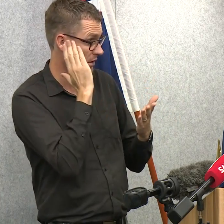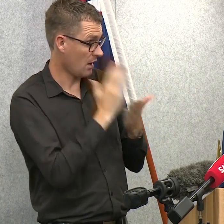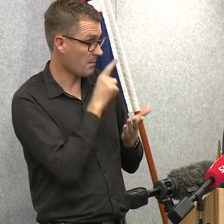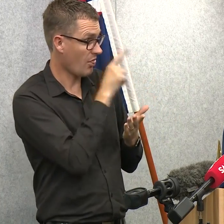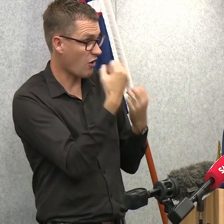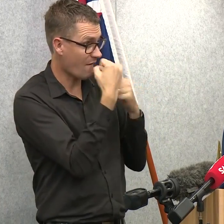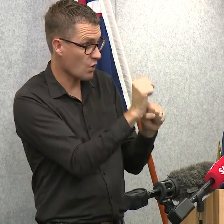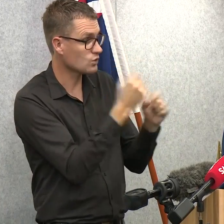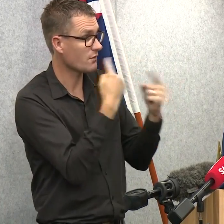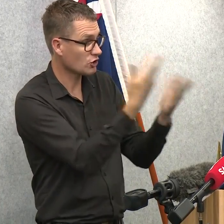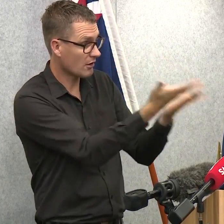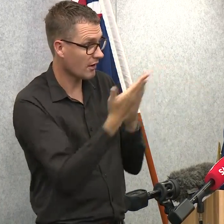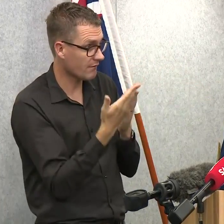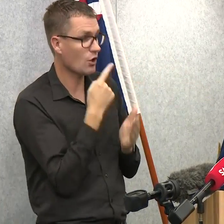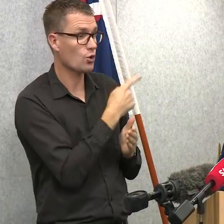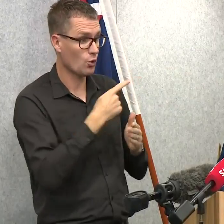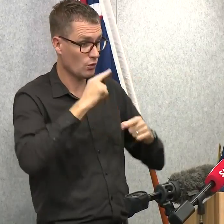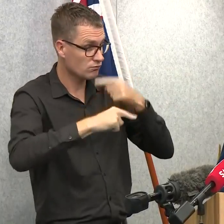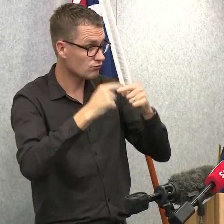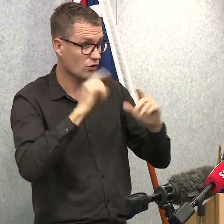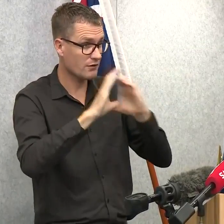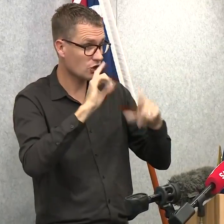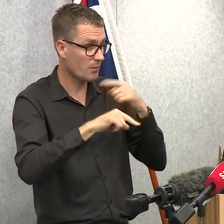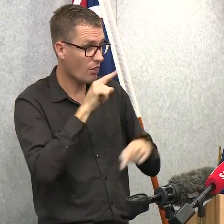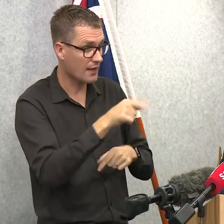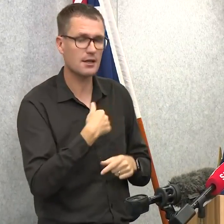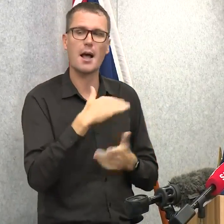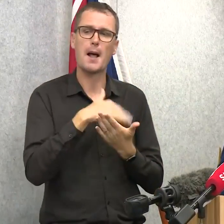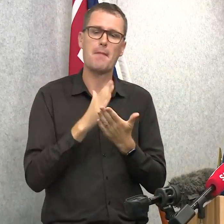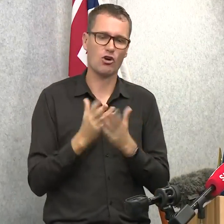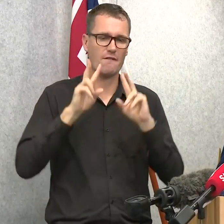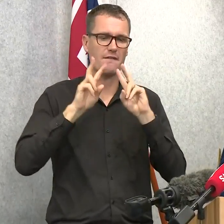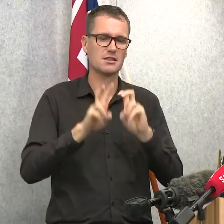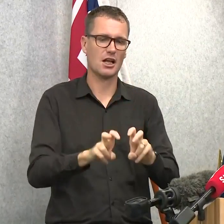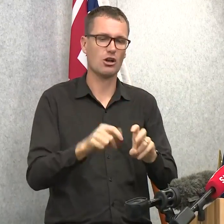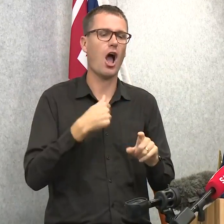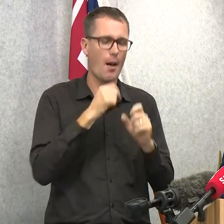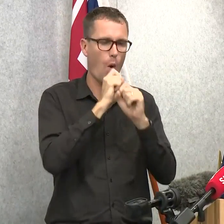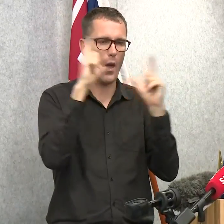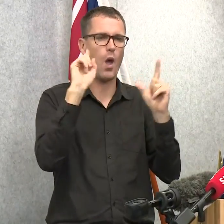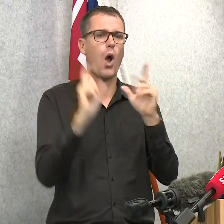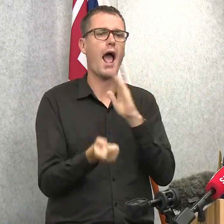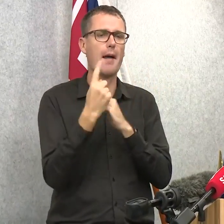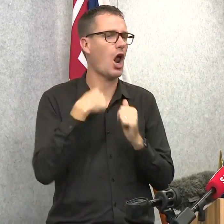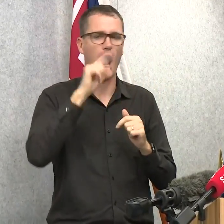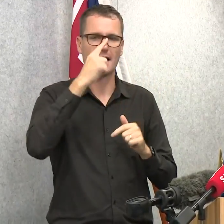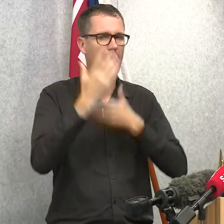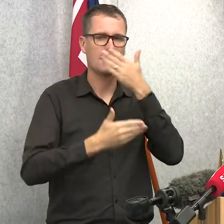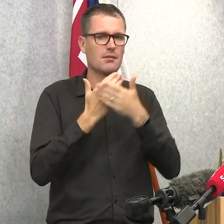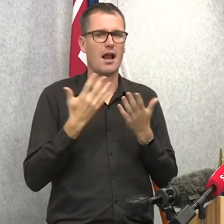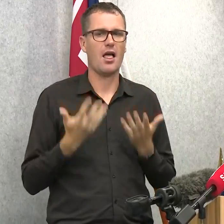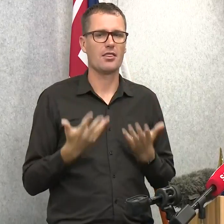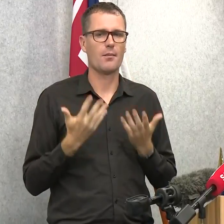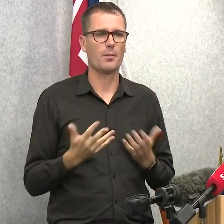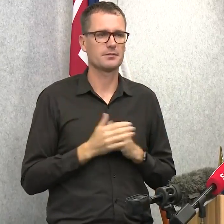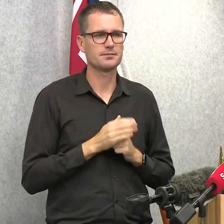on that conversation with them? Look, that is part of the investigation. I am aware of what's occurred, but no, I can't go into it at this point.